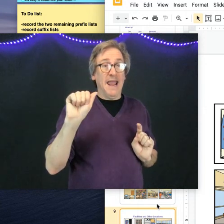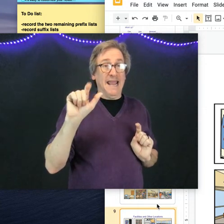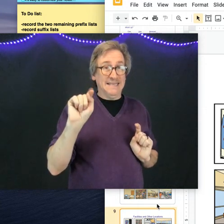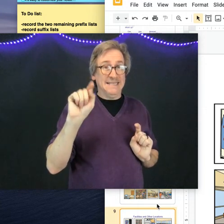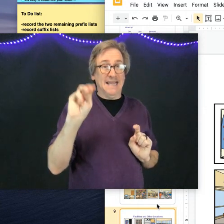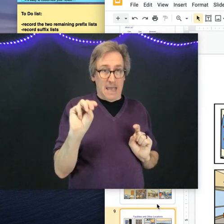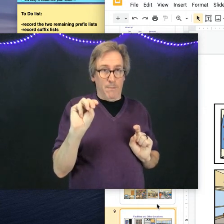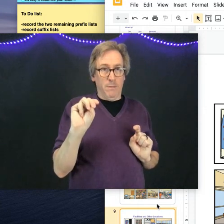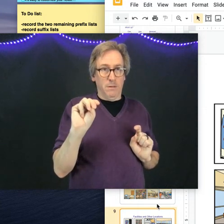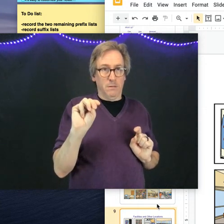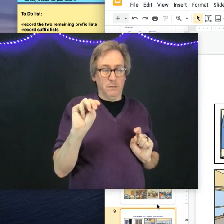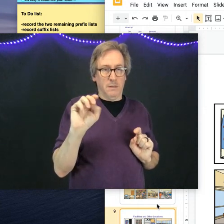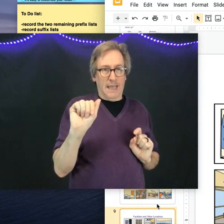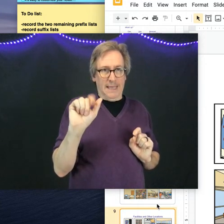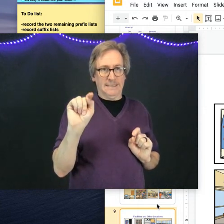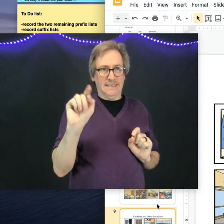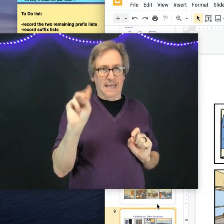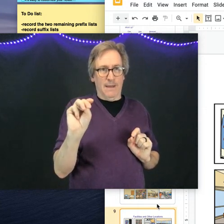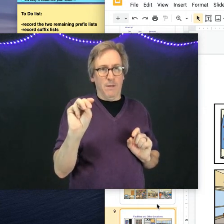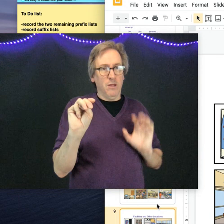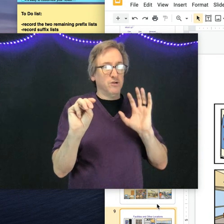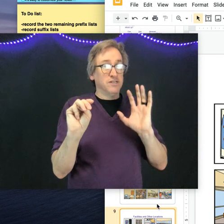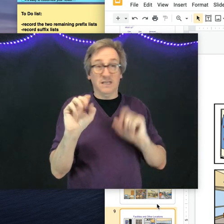or ATM.